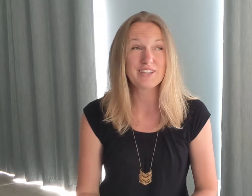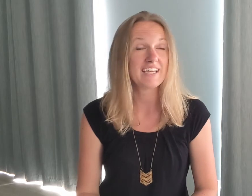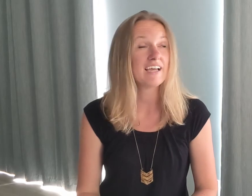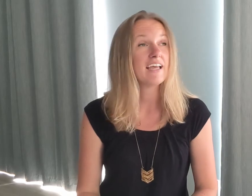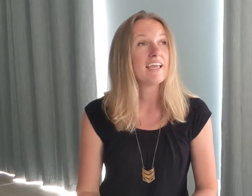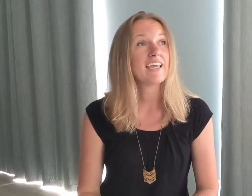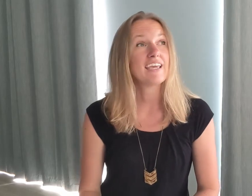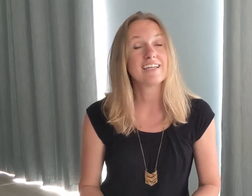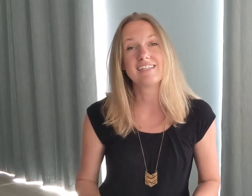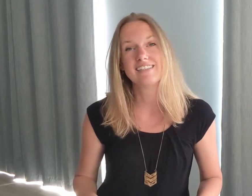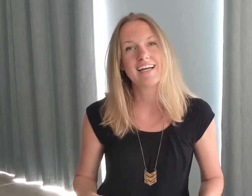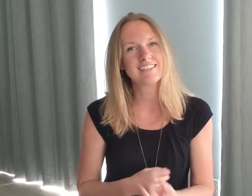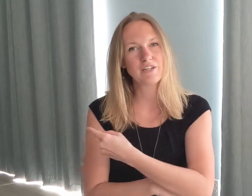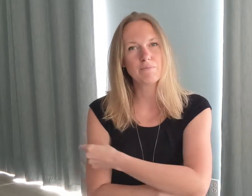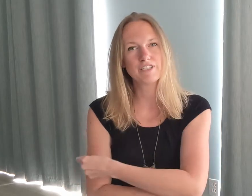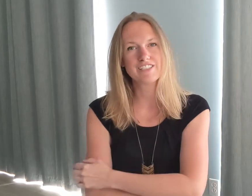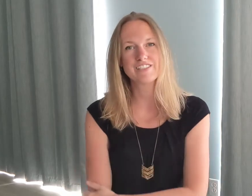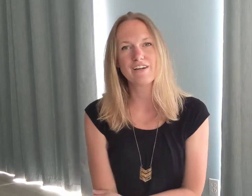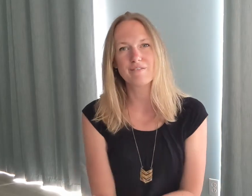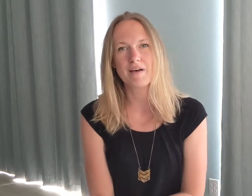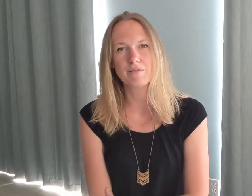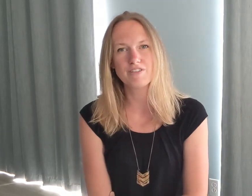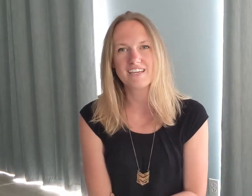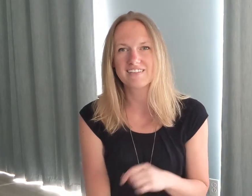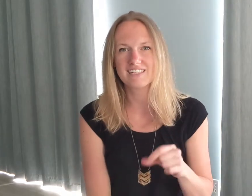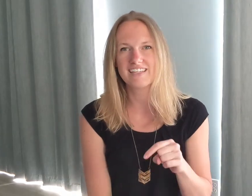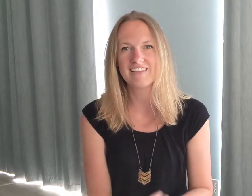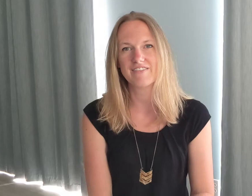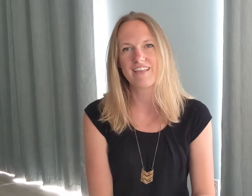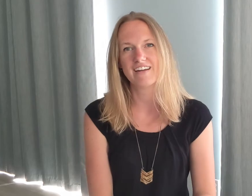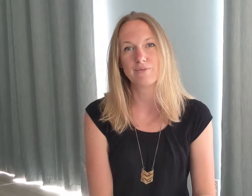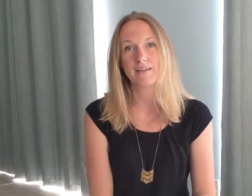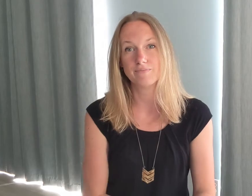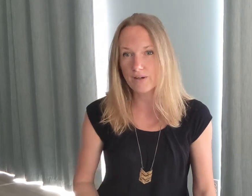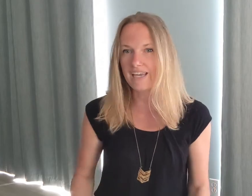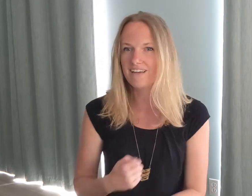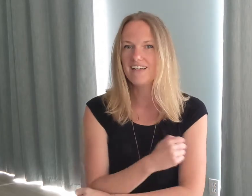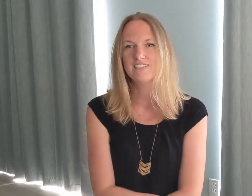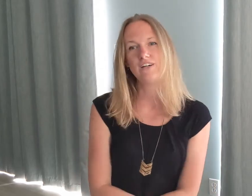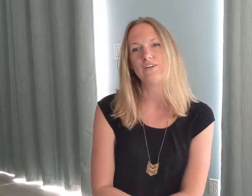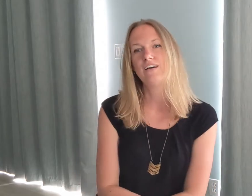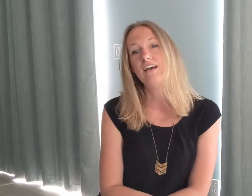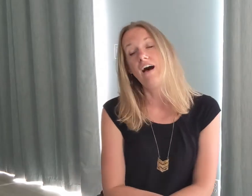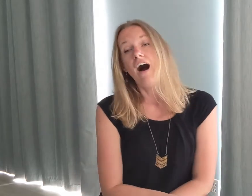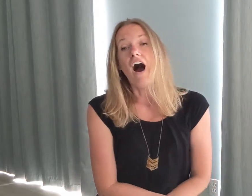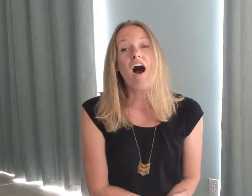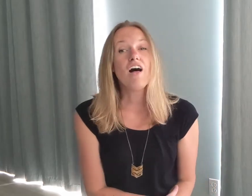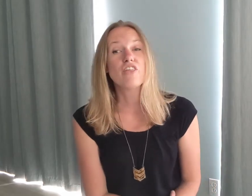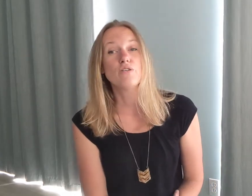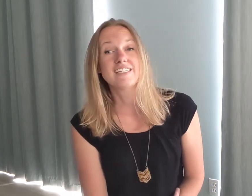learning. And lastly, you can purchase a song from Bethel Music. There's a link there for that as well. Okay, so all those